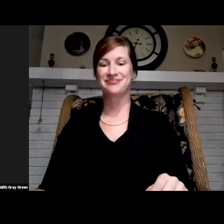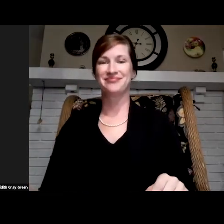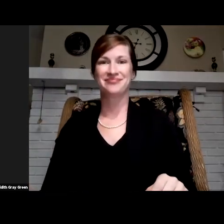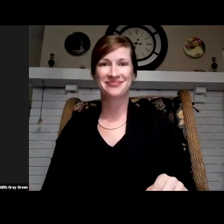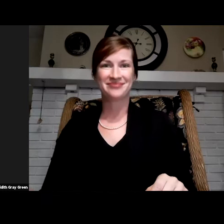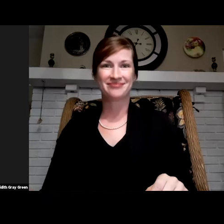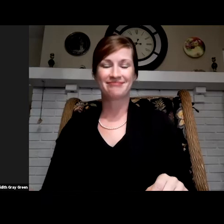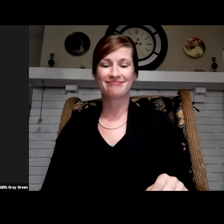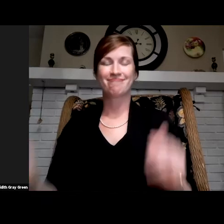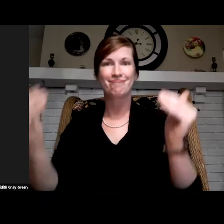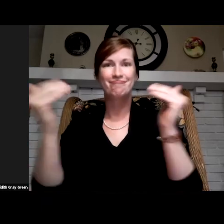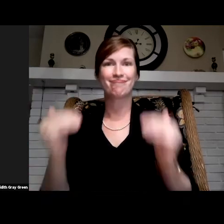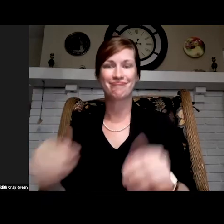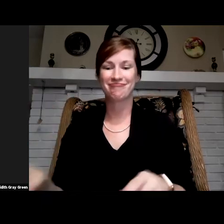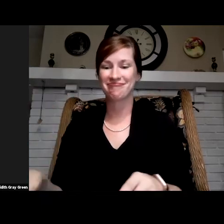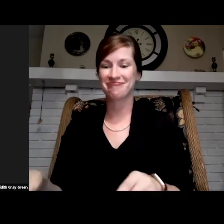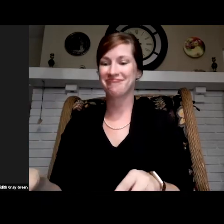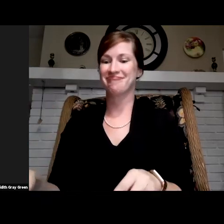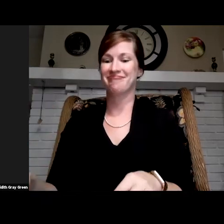them their answers.